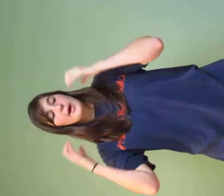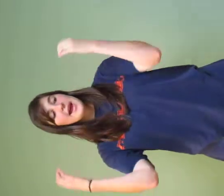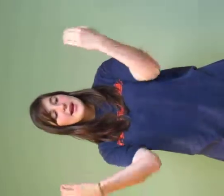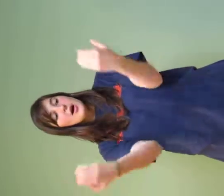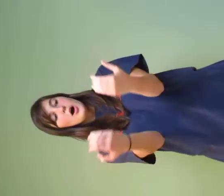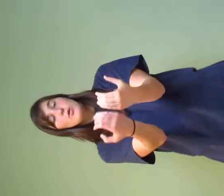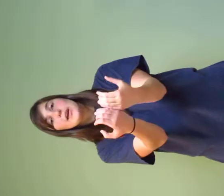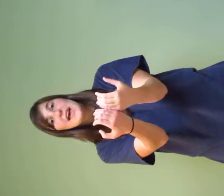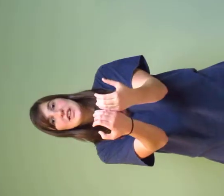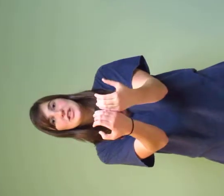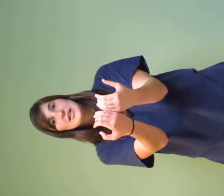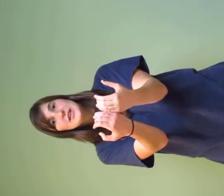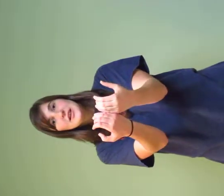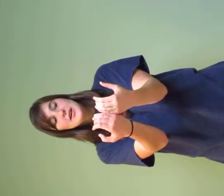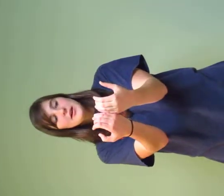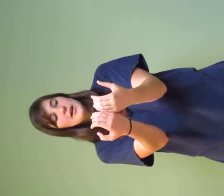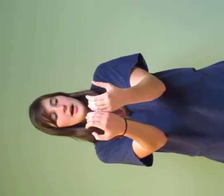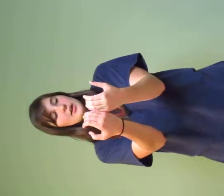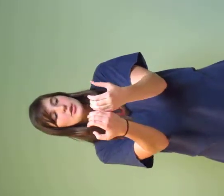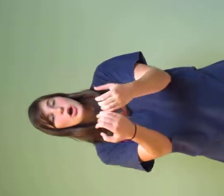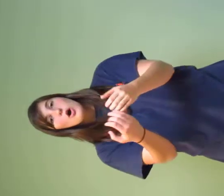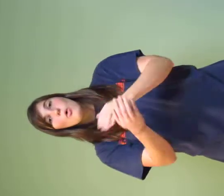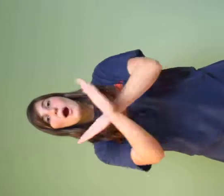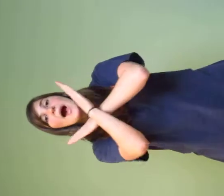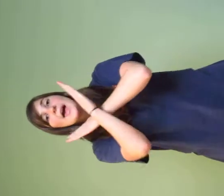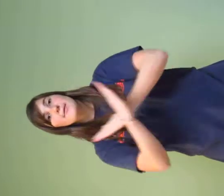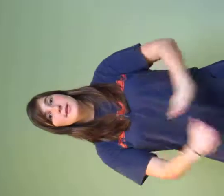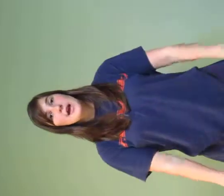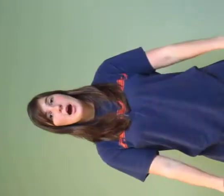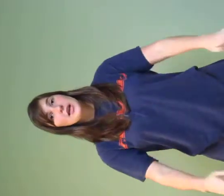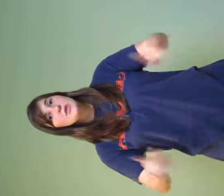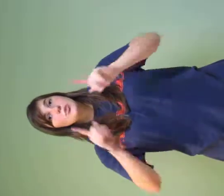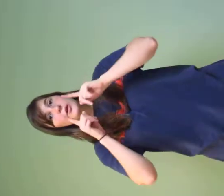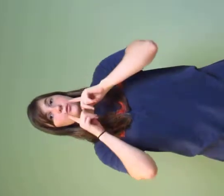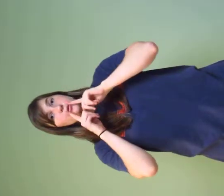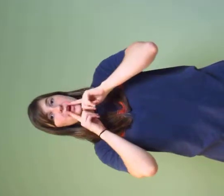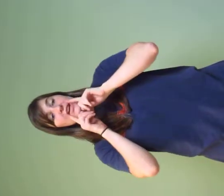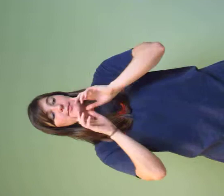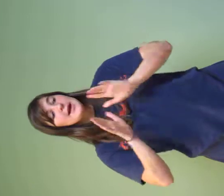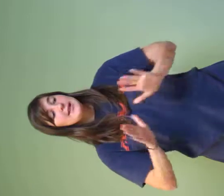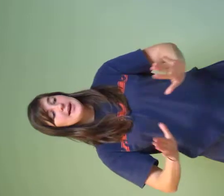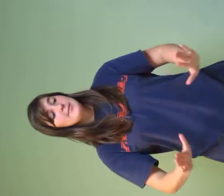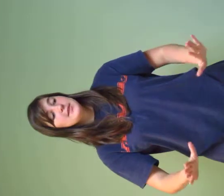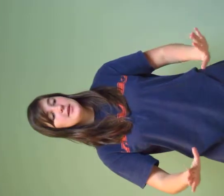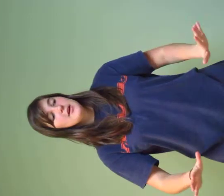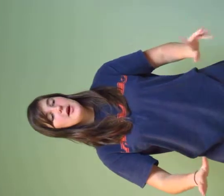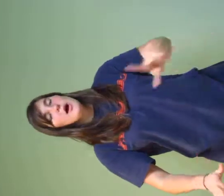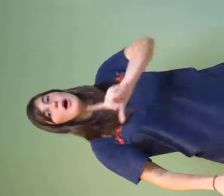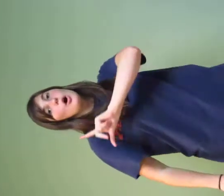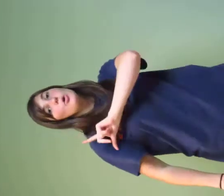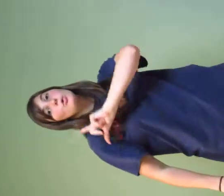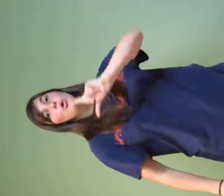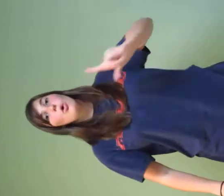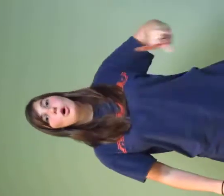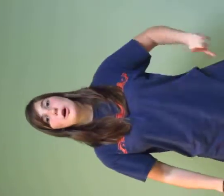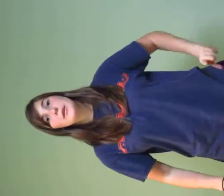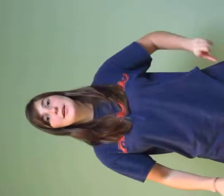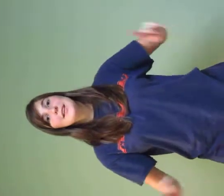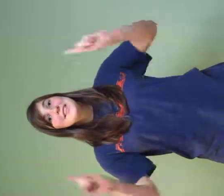great congregation. Lo, I have not refrained my lips. O Lord,